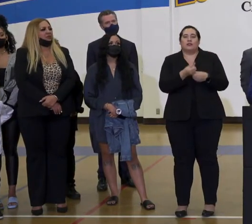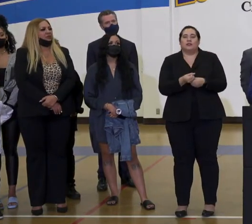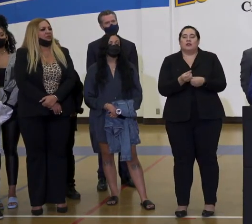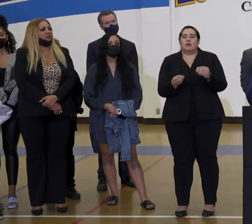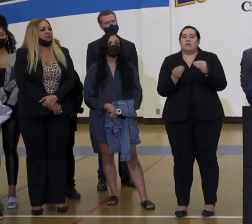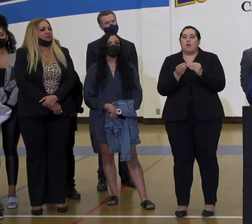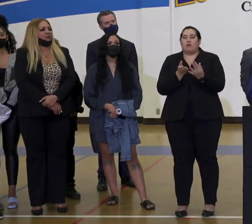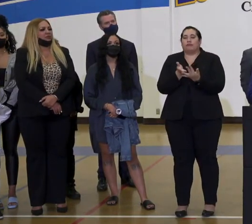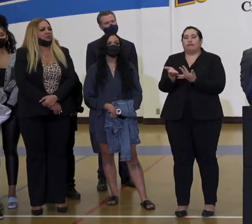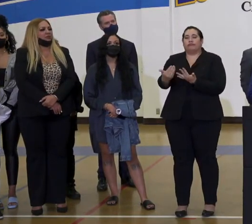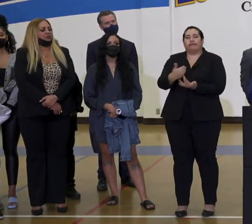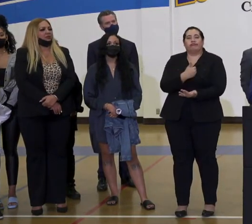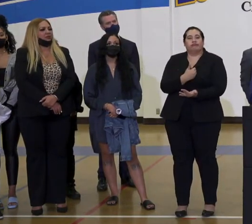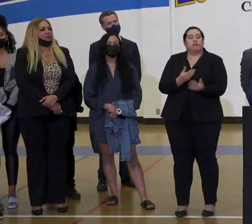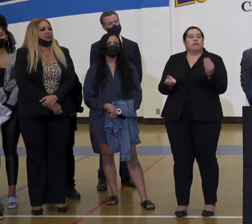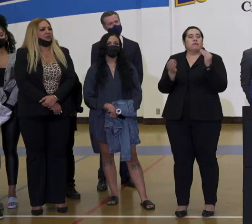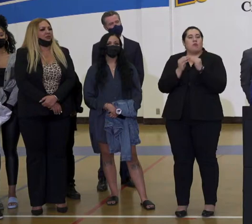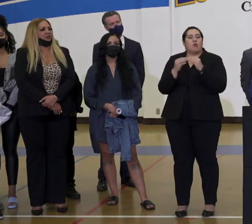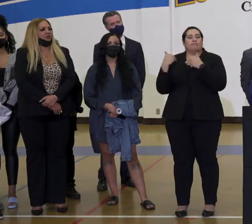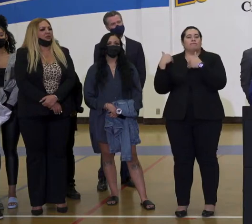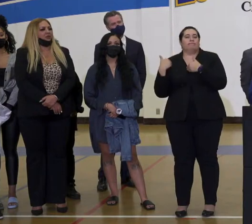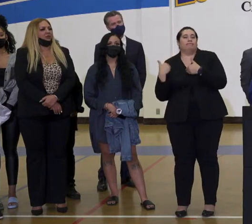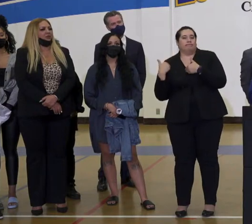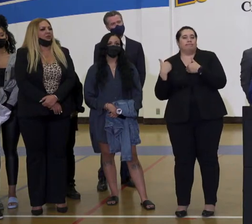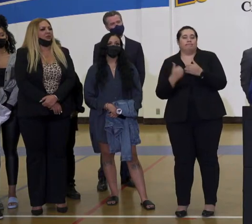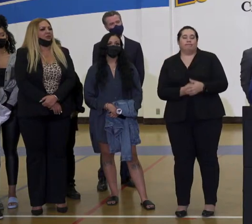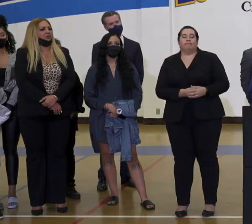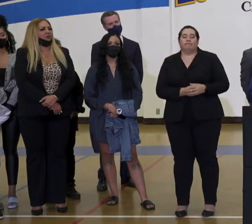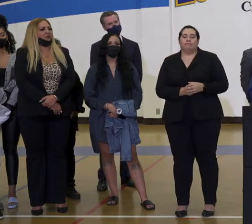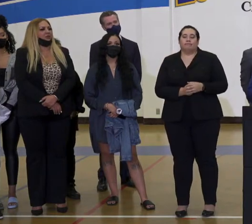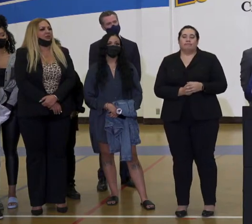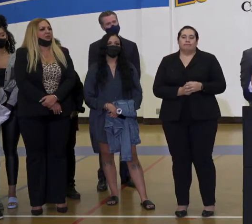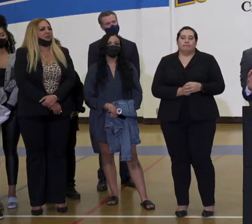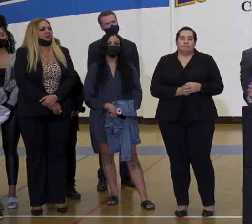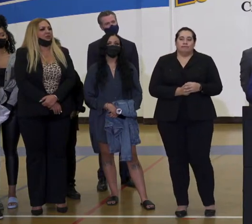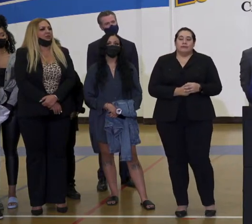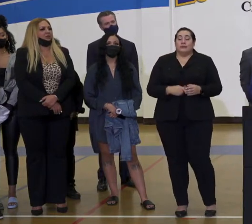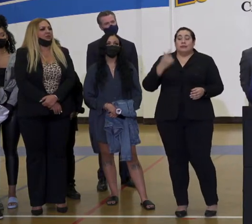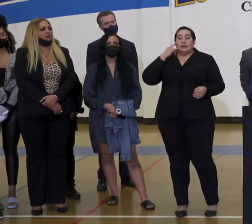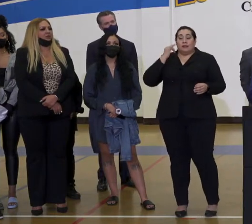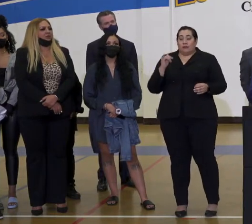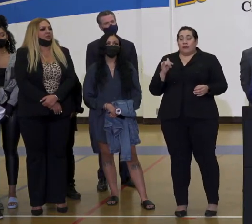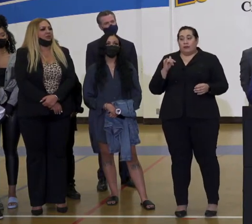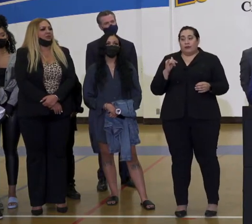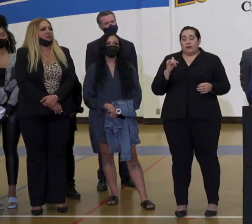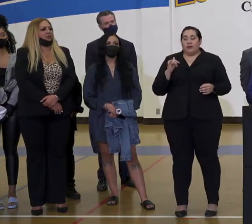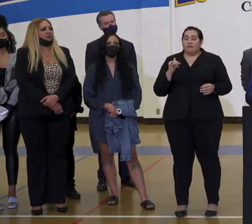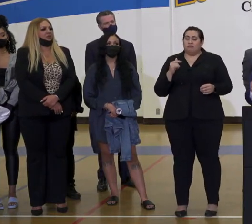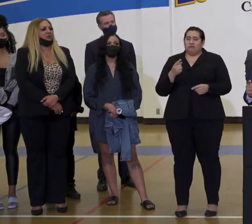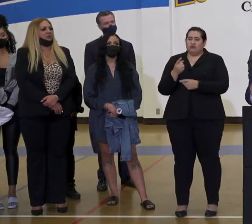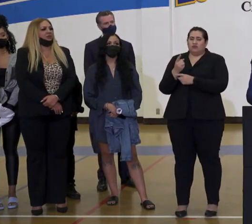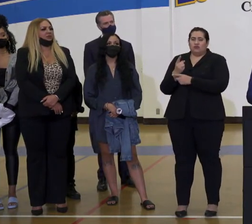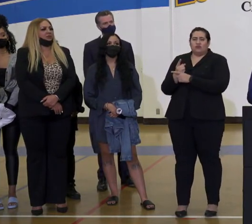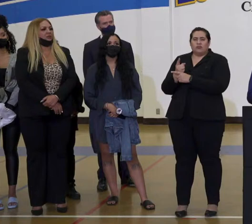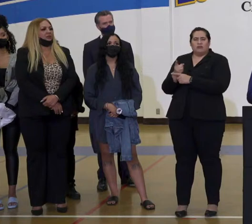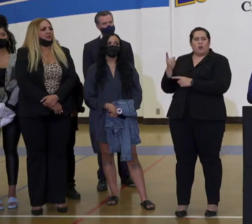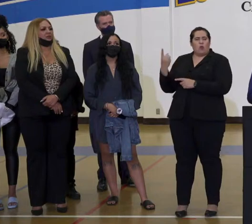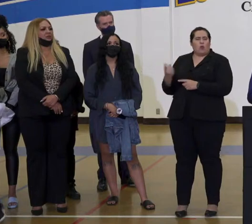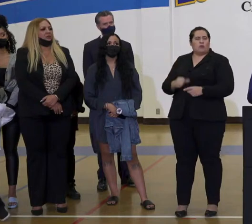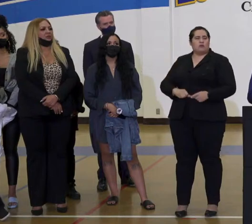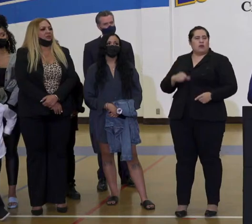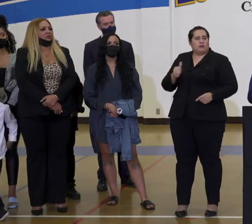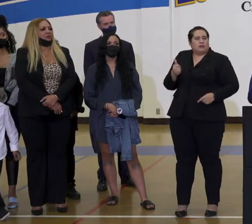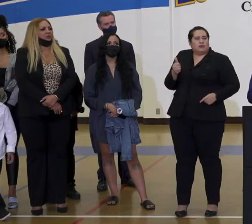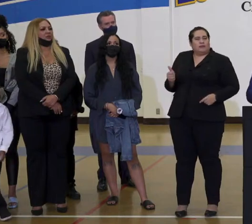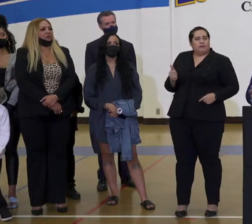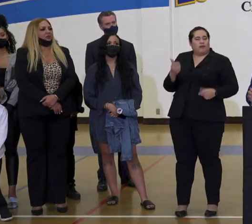transparency, and with more accountability. And California rightfully prides itself